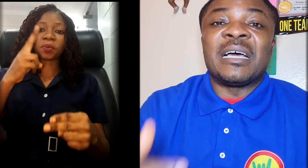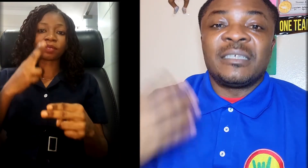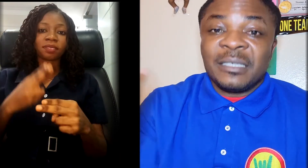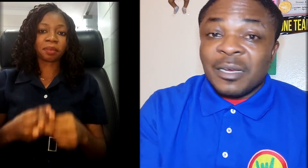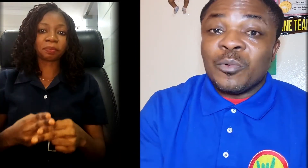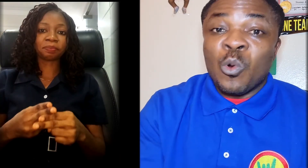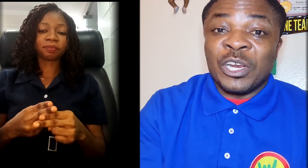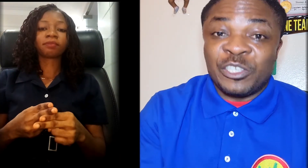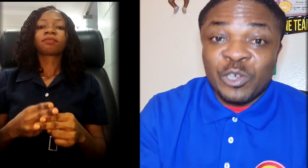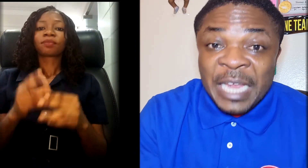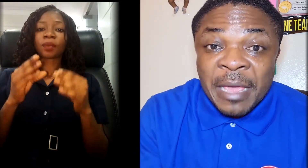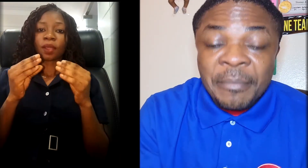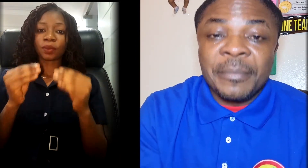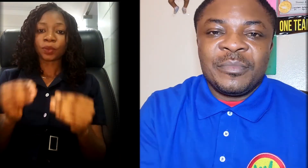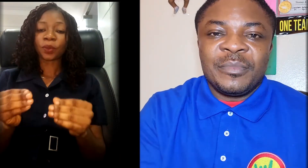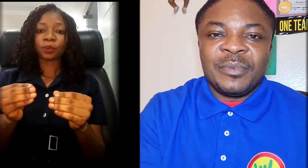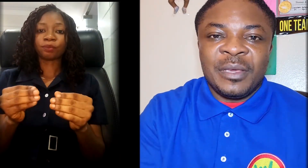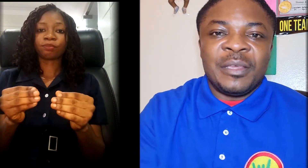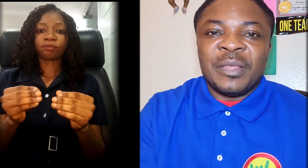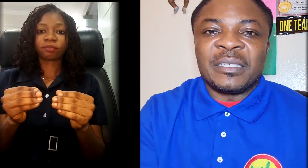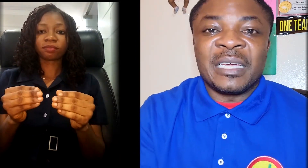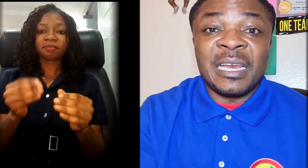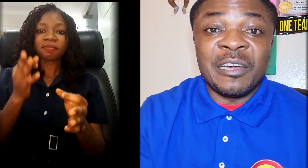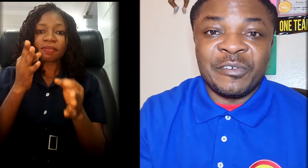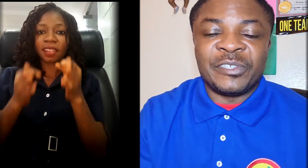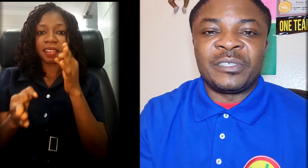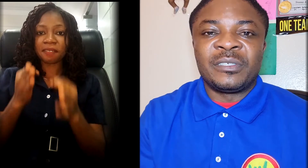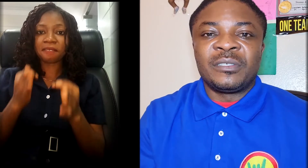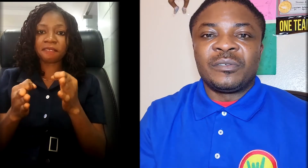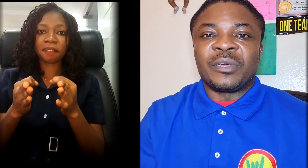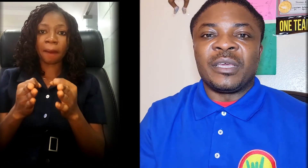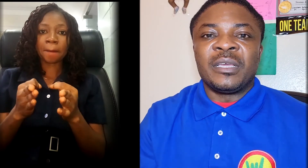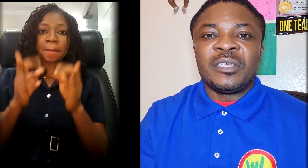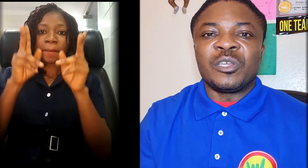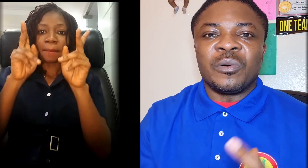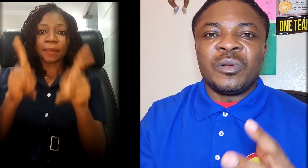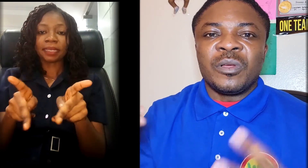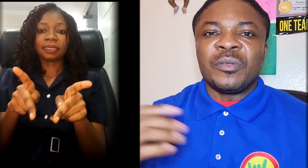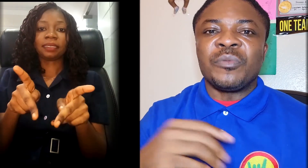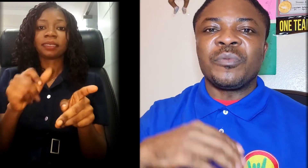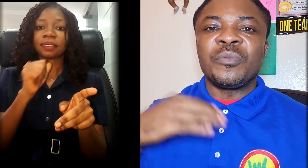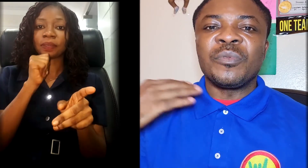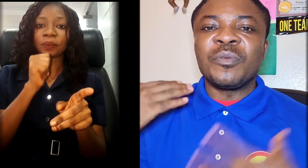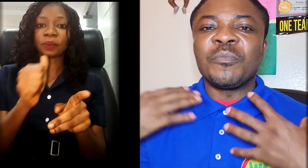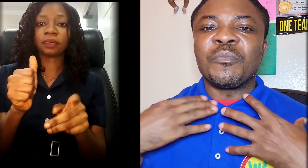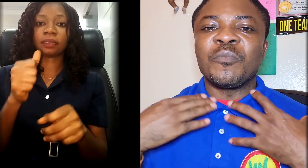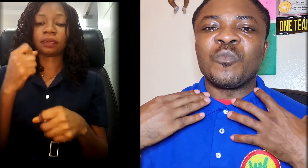indicate that what is your name in that sign language. Okay, so